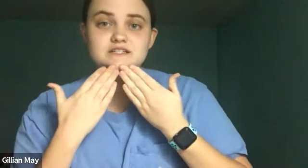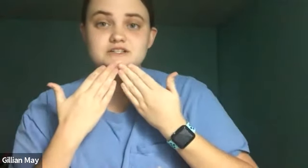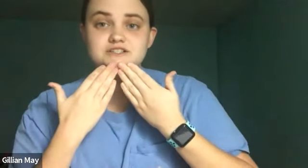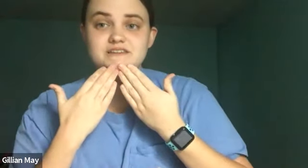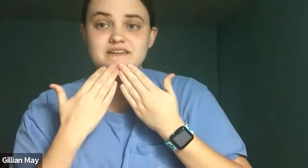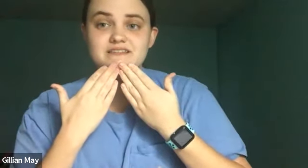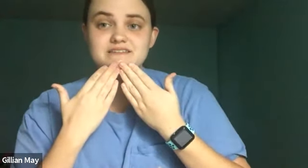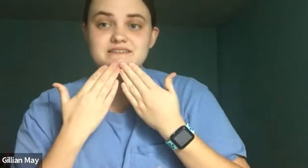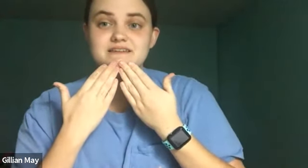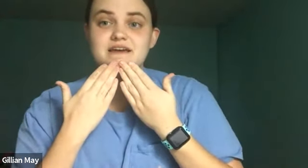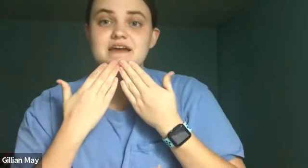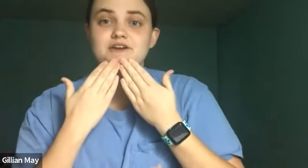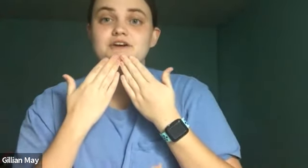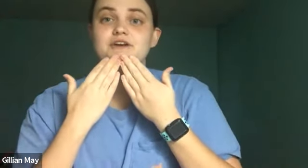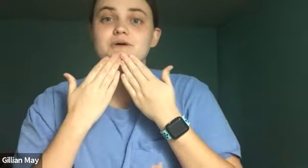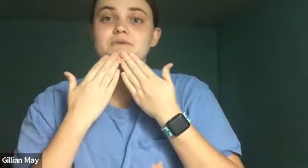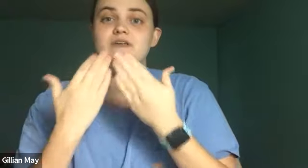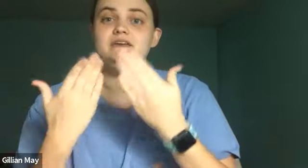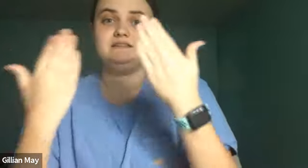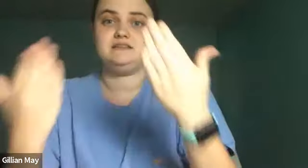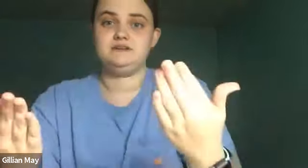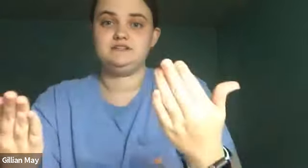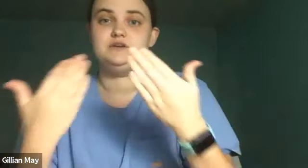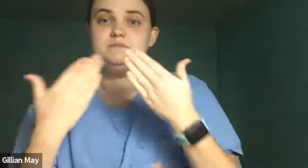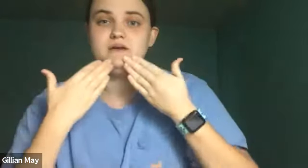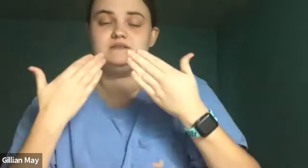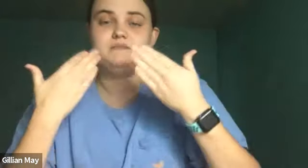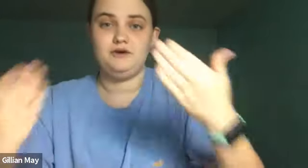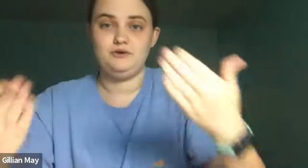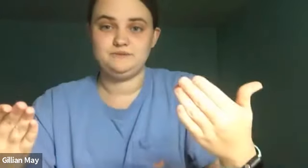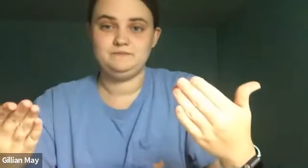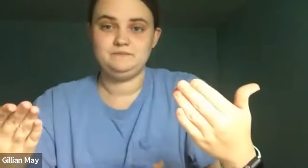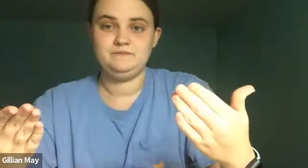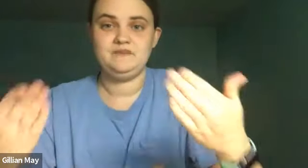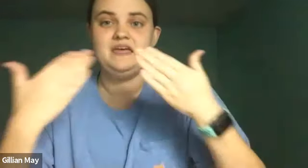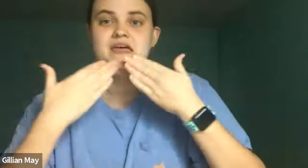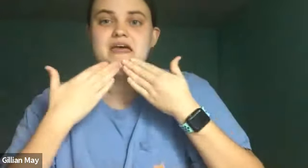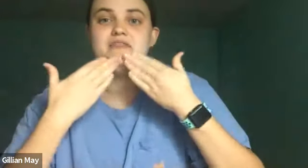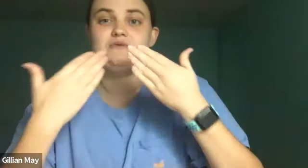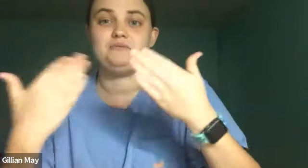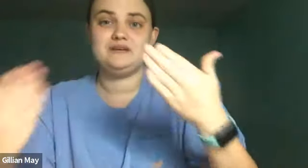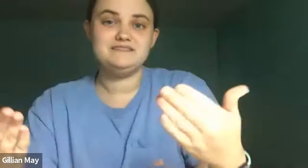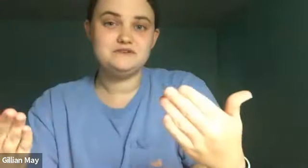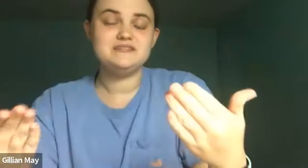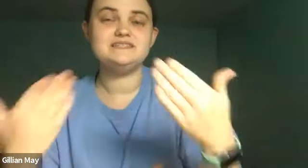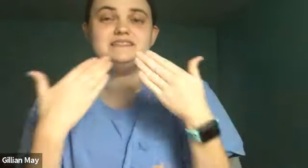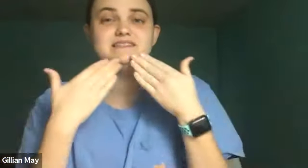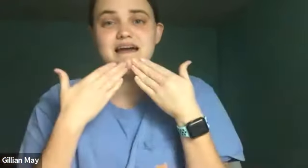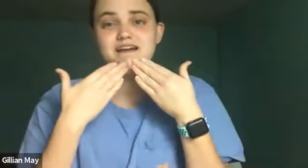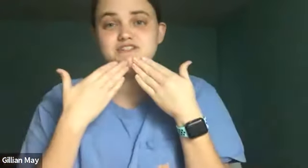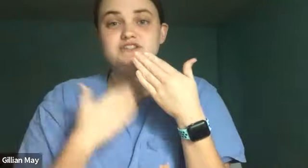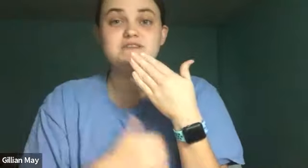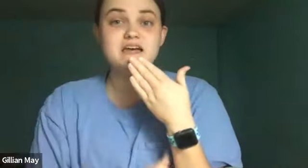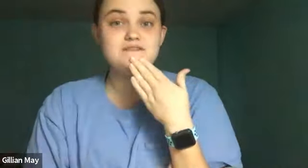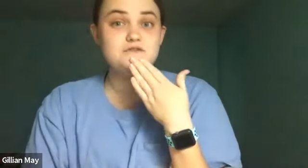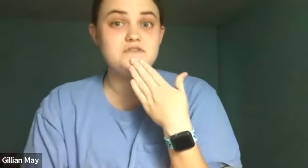your chin like this, and you're going to go Thanksgiving. So you bounce them out. And the reason for this is actually, so the sign for